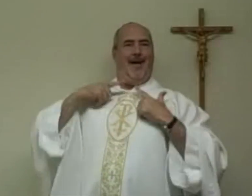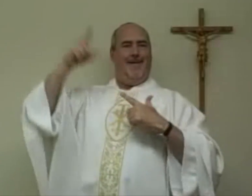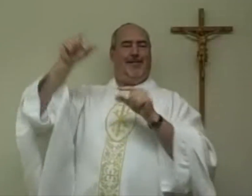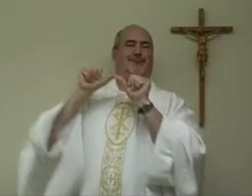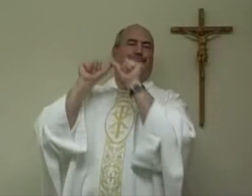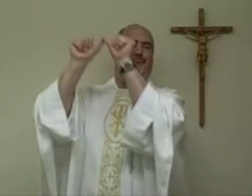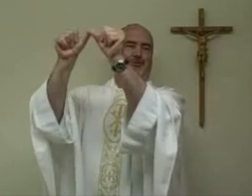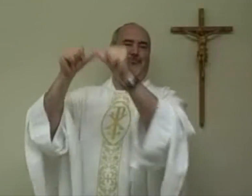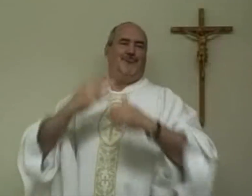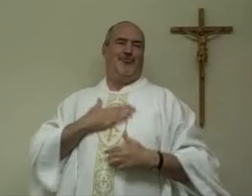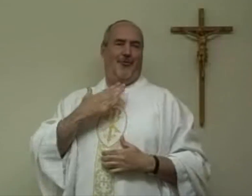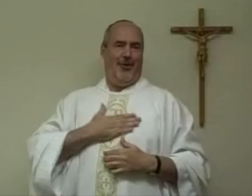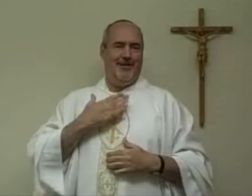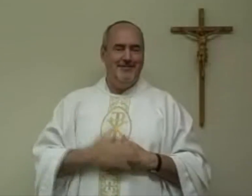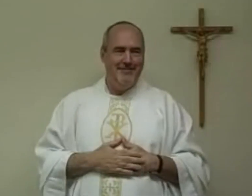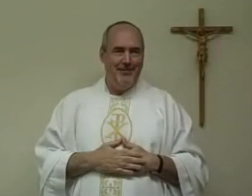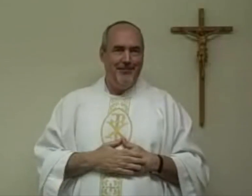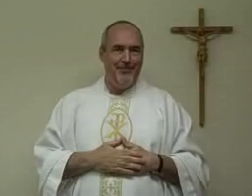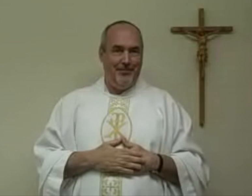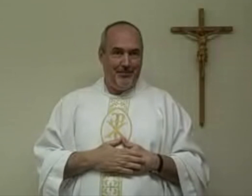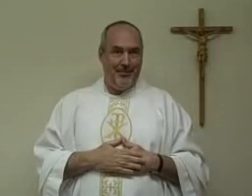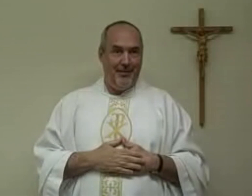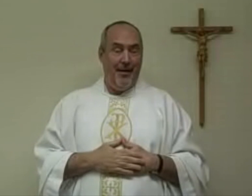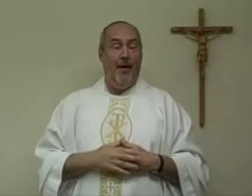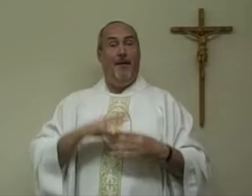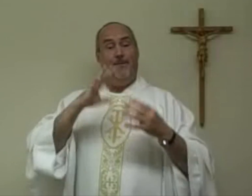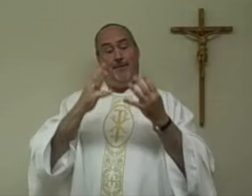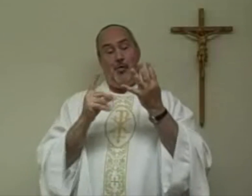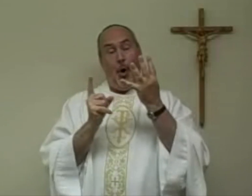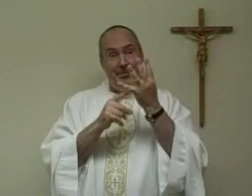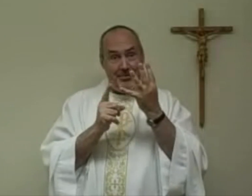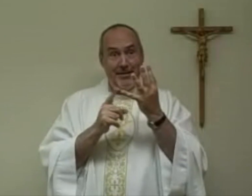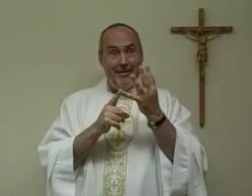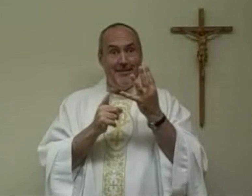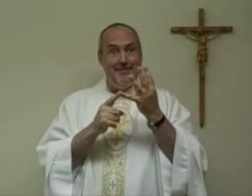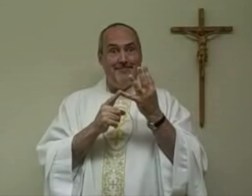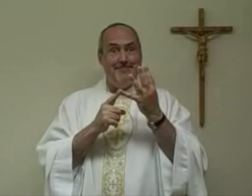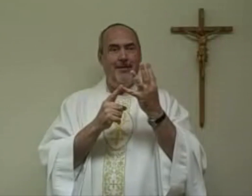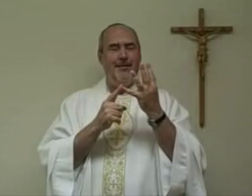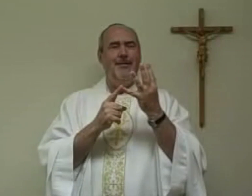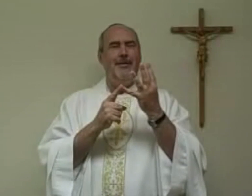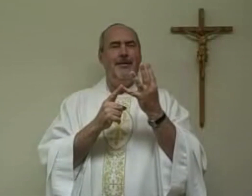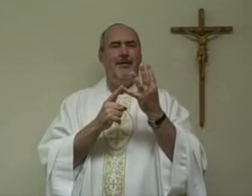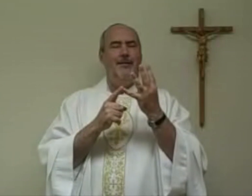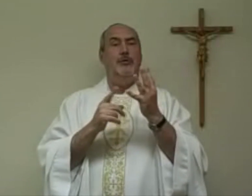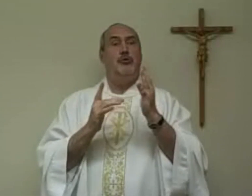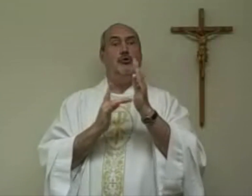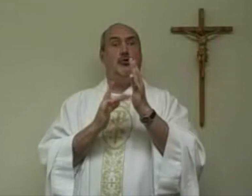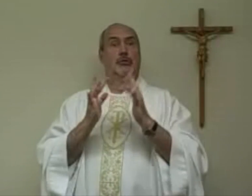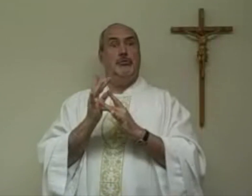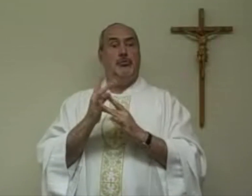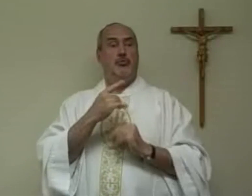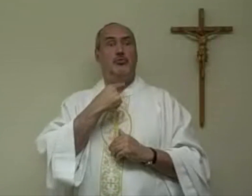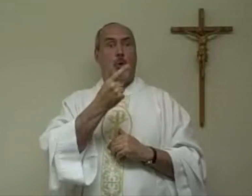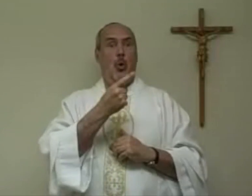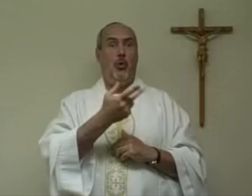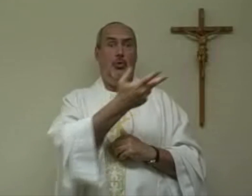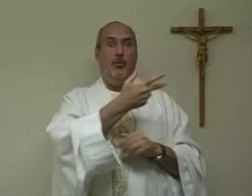to live well and to be happy so that we can be eternally happy in heaven with God and with